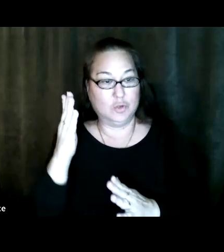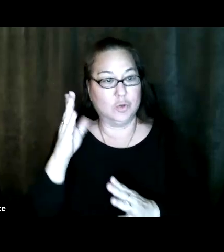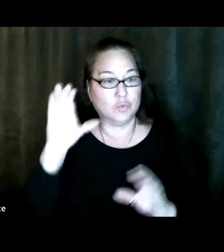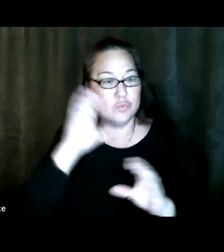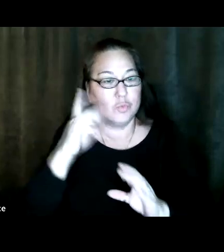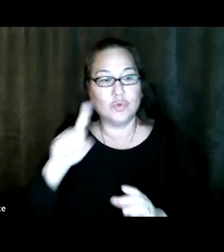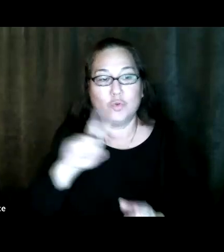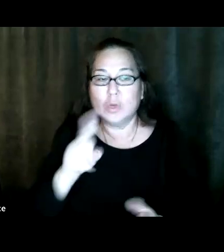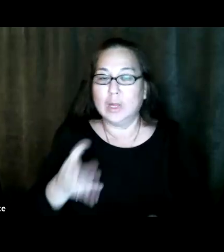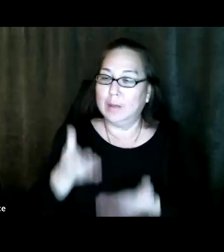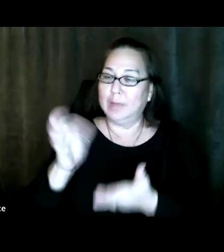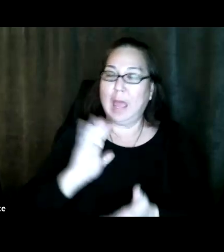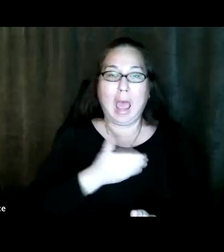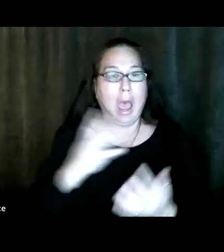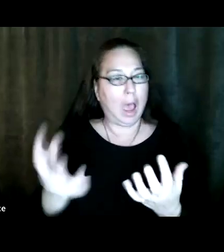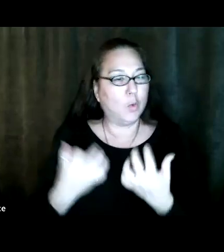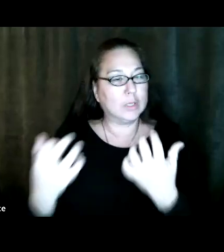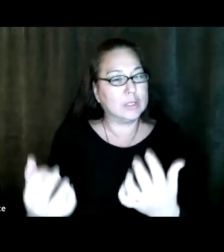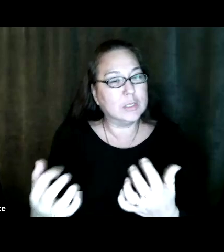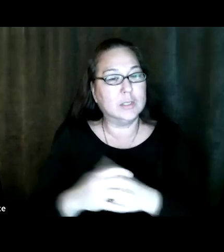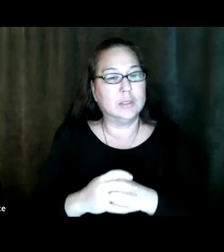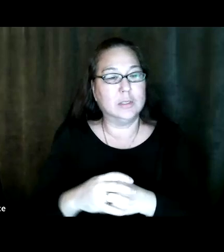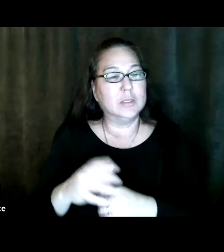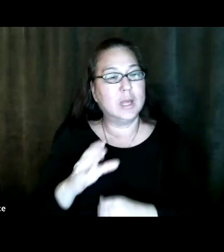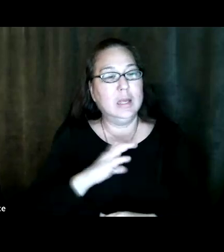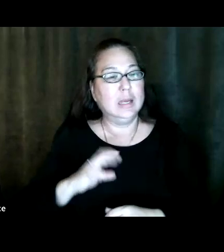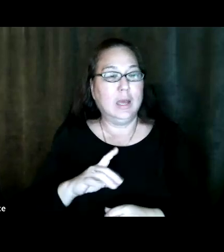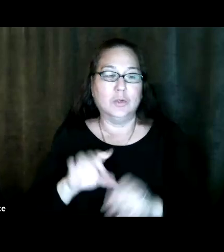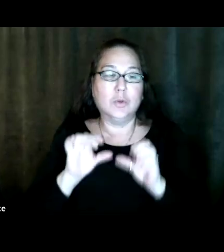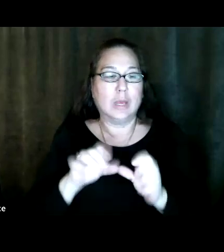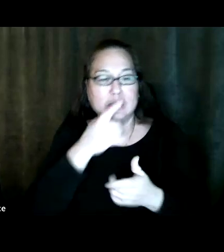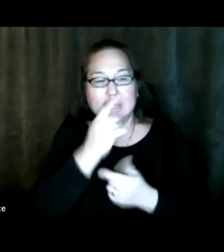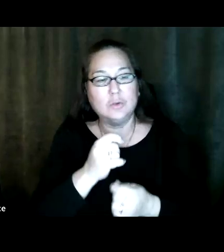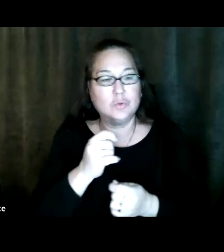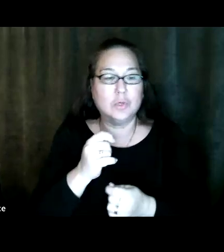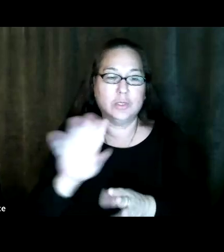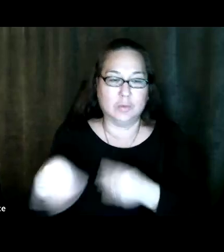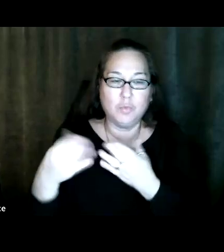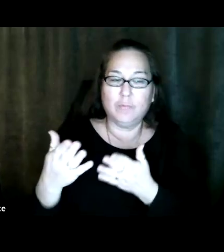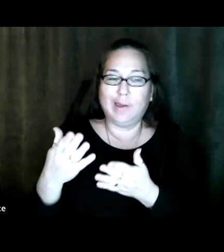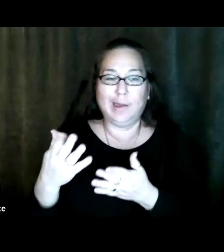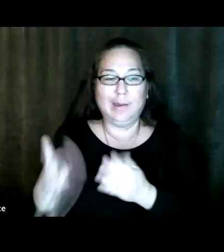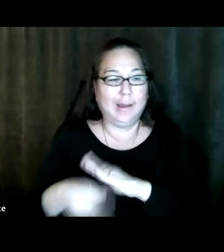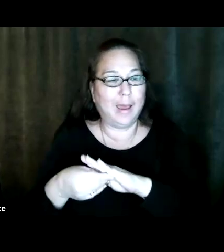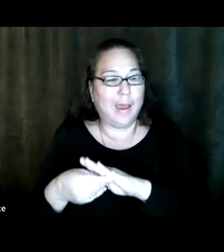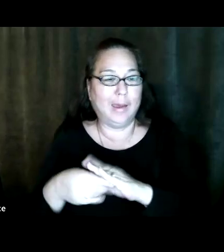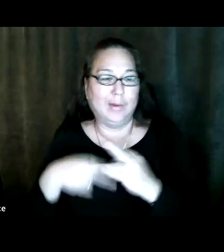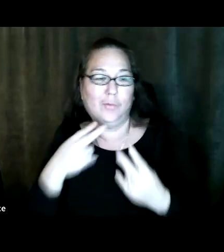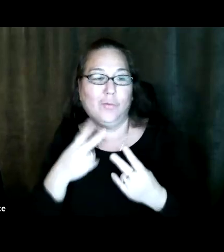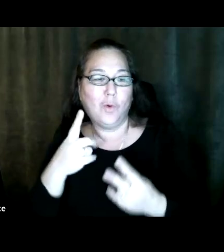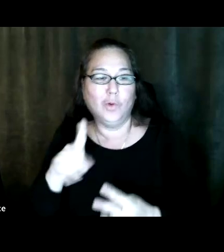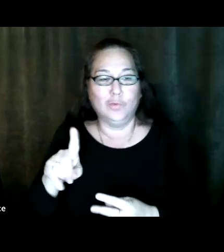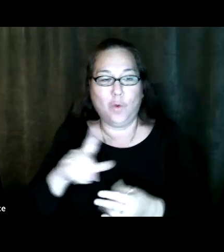budget. We know the main issues facing the Boston Public Schools, including facilities that have seen nearly a